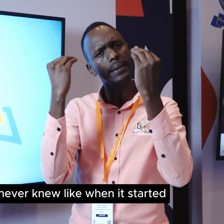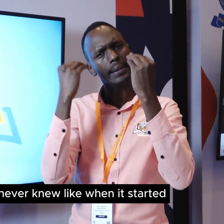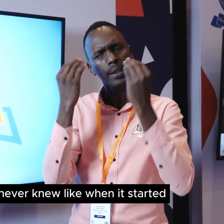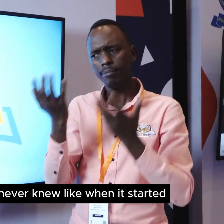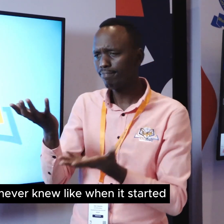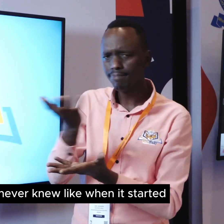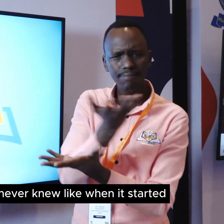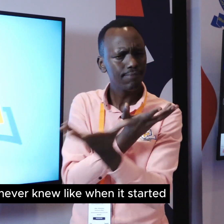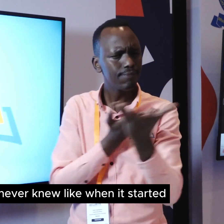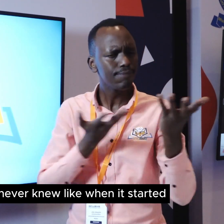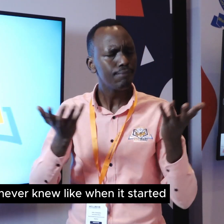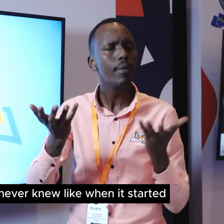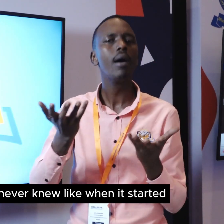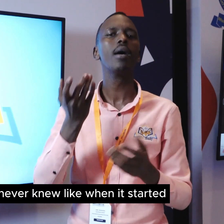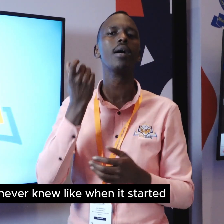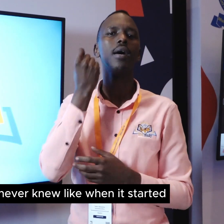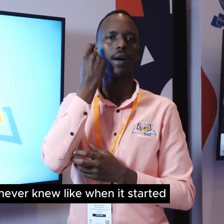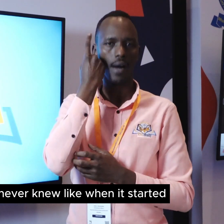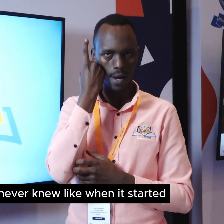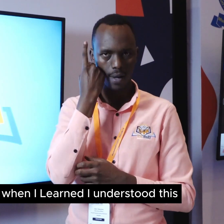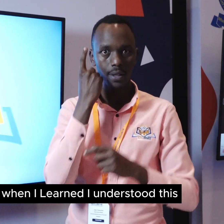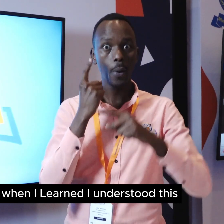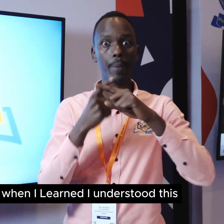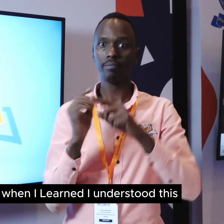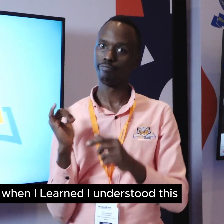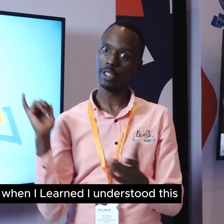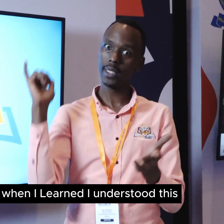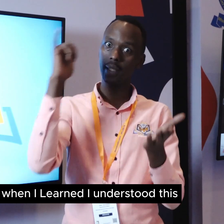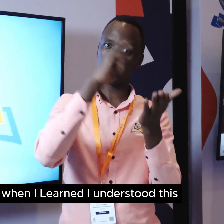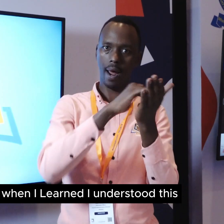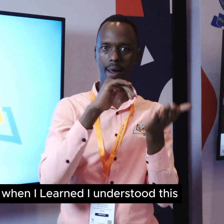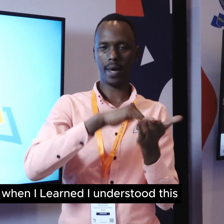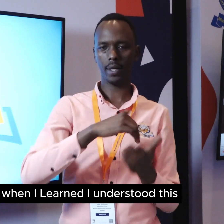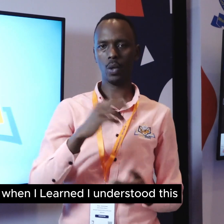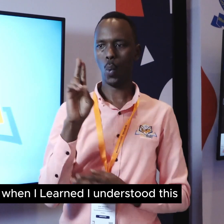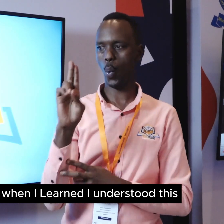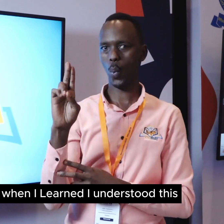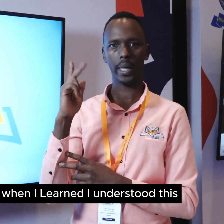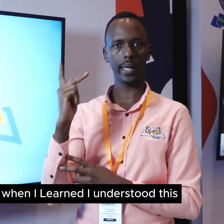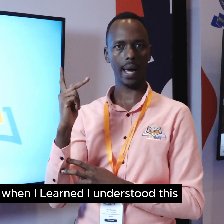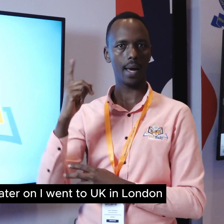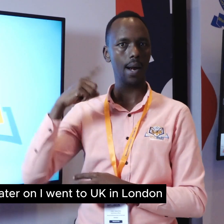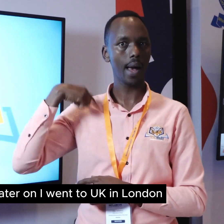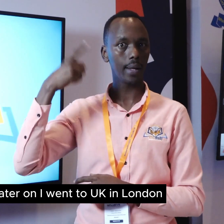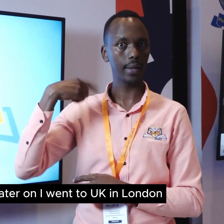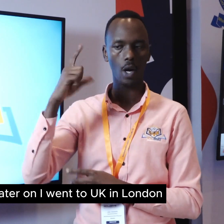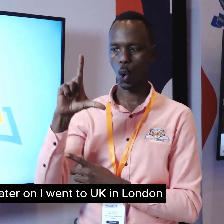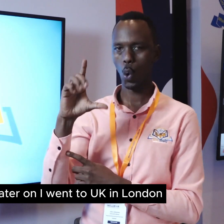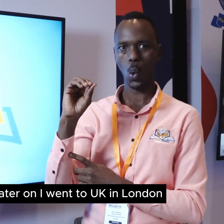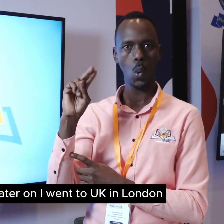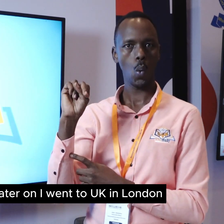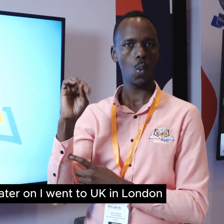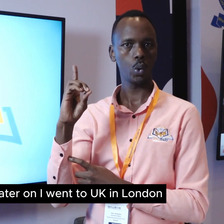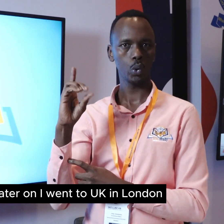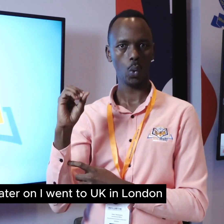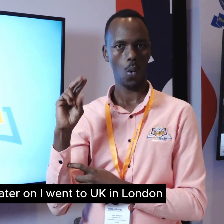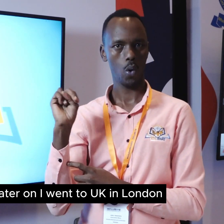never knew like when it started. But when I learned, I understood this. Later on, I went to UK